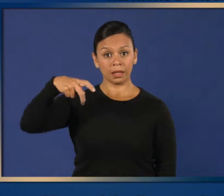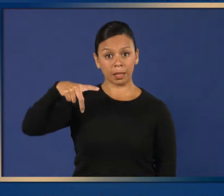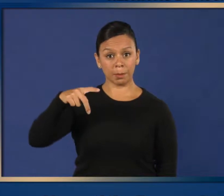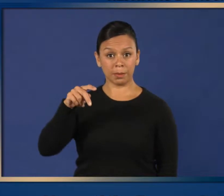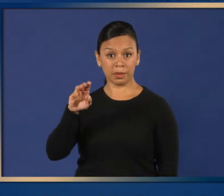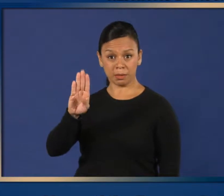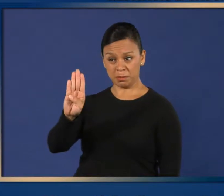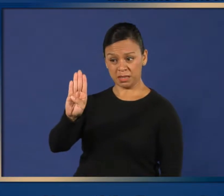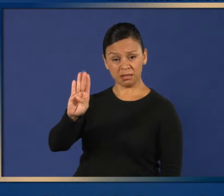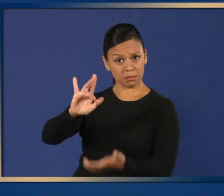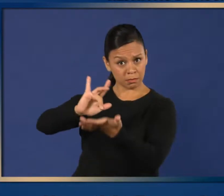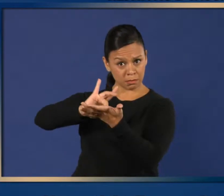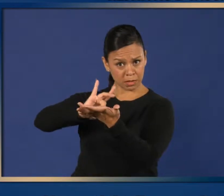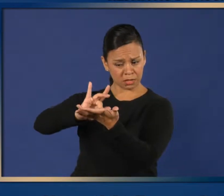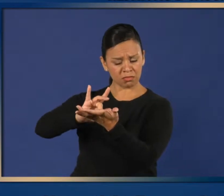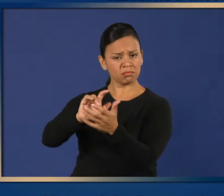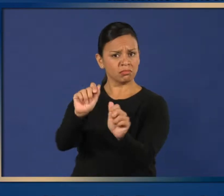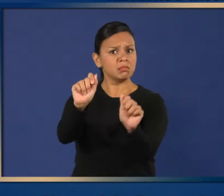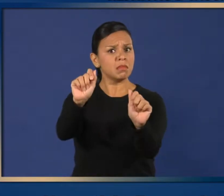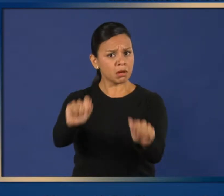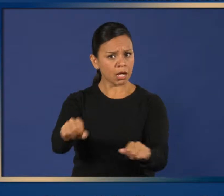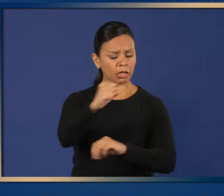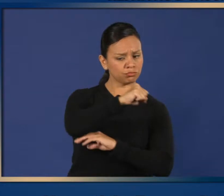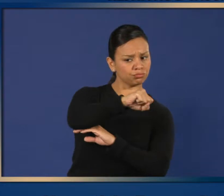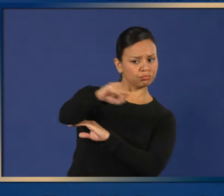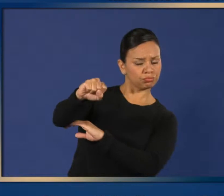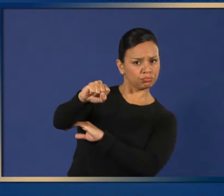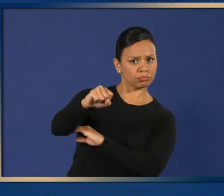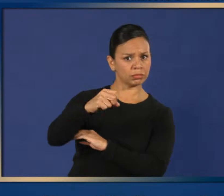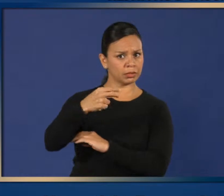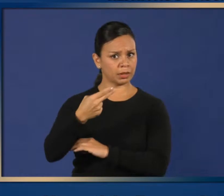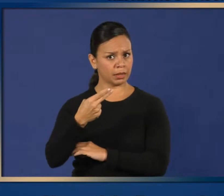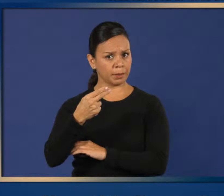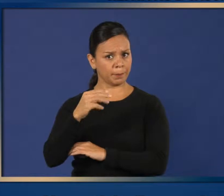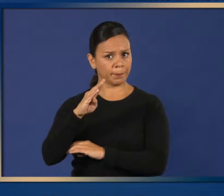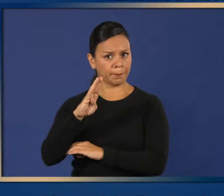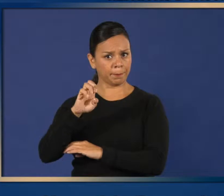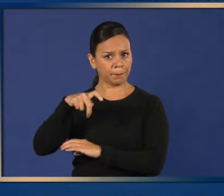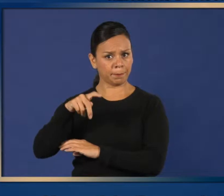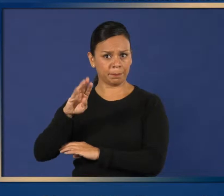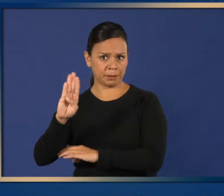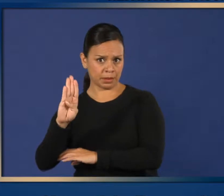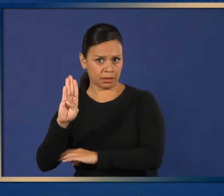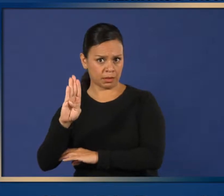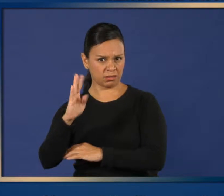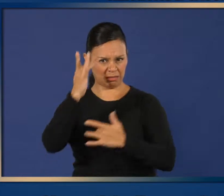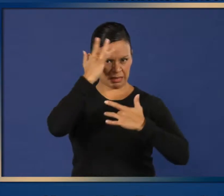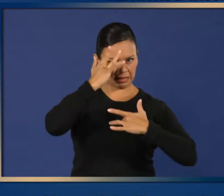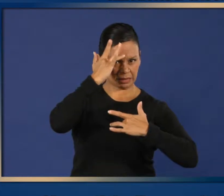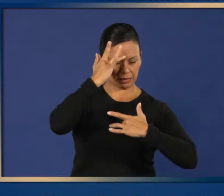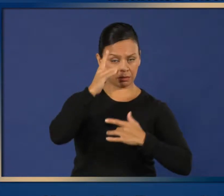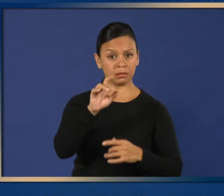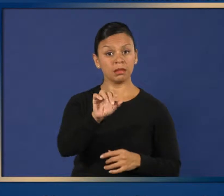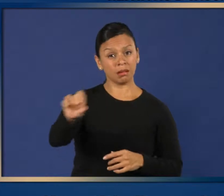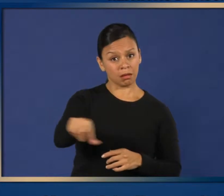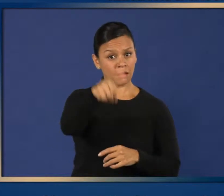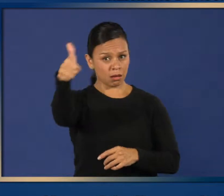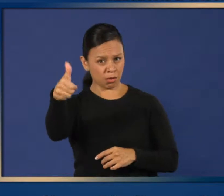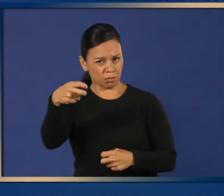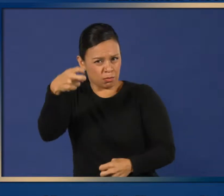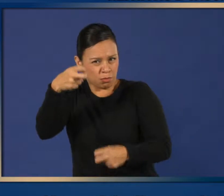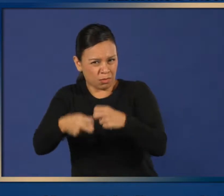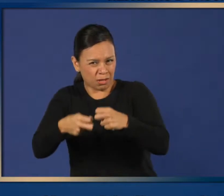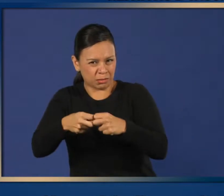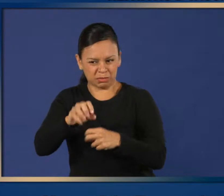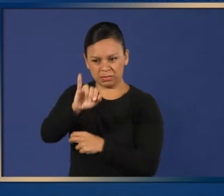Hepatitis B vaccine can prevent hepatitis B and the serious consequences of